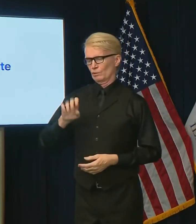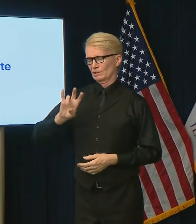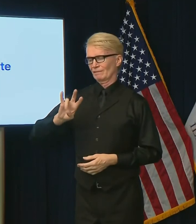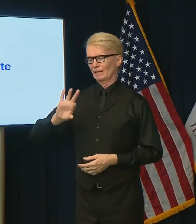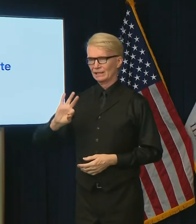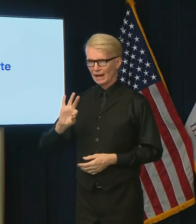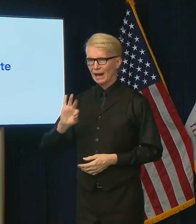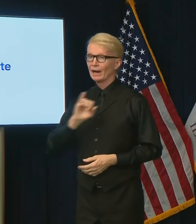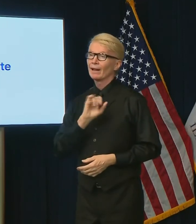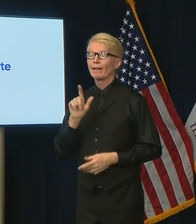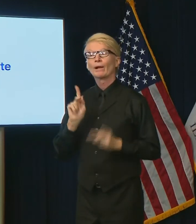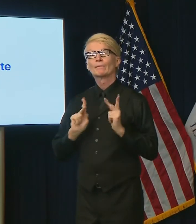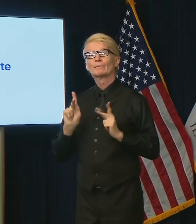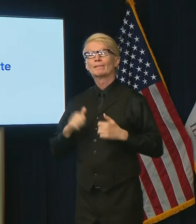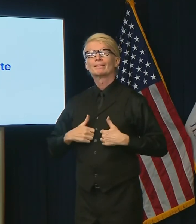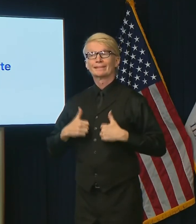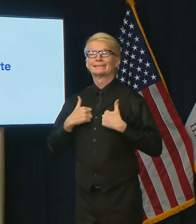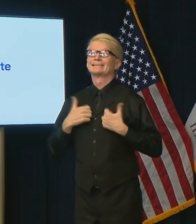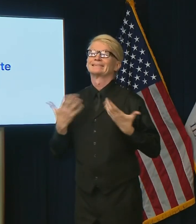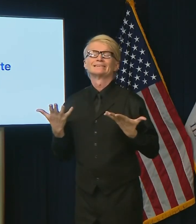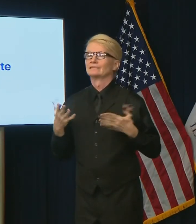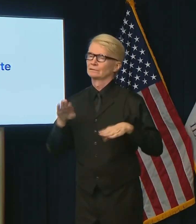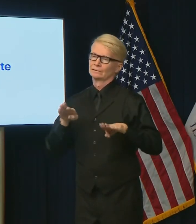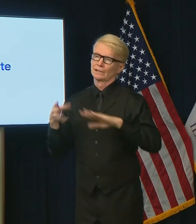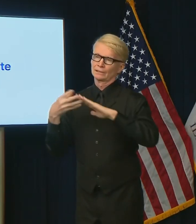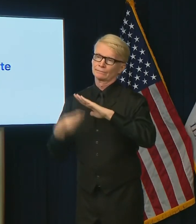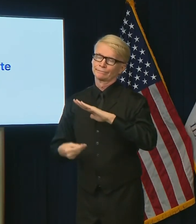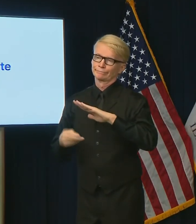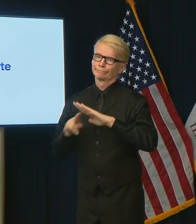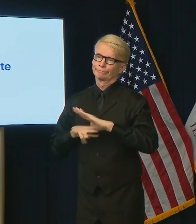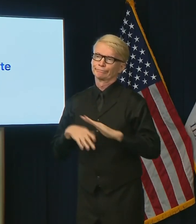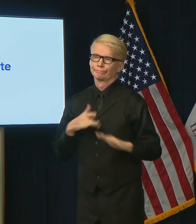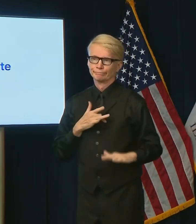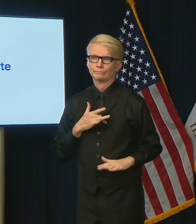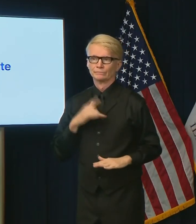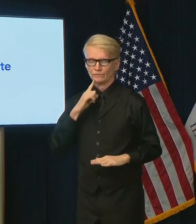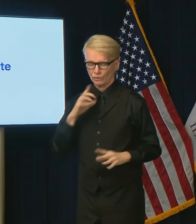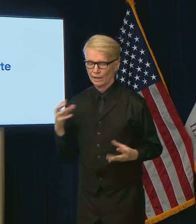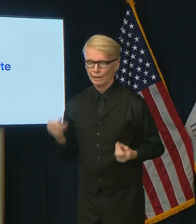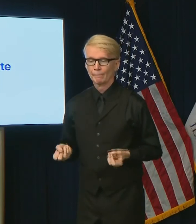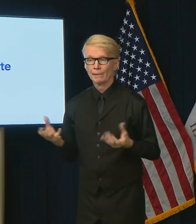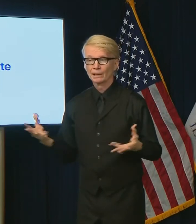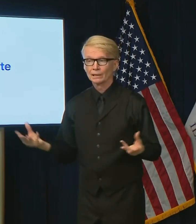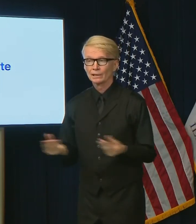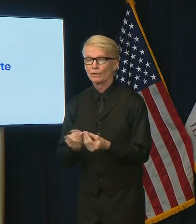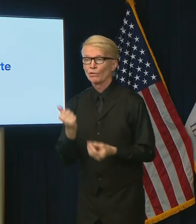179 Illinoisans in the past 24 hours that have lost their battle with COVID for a total of